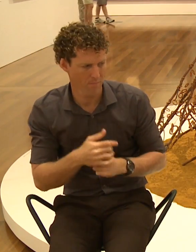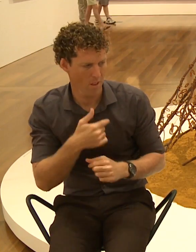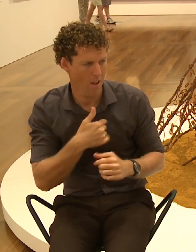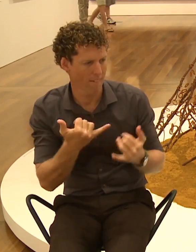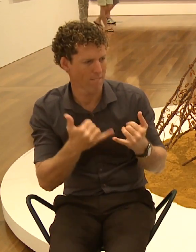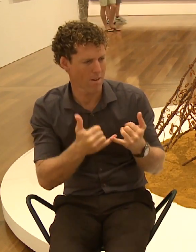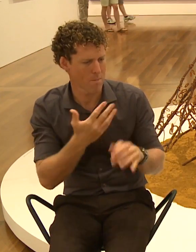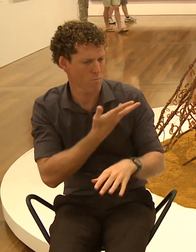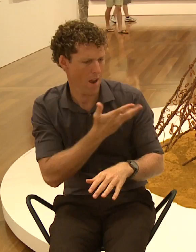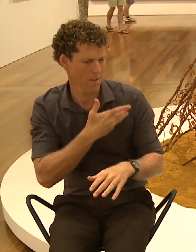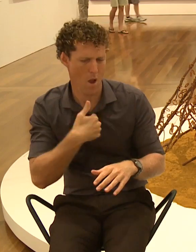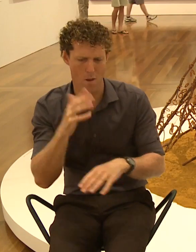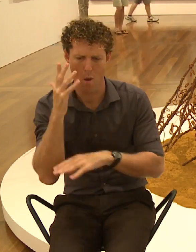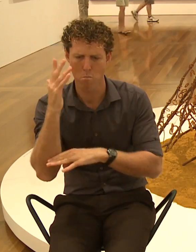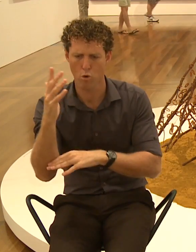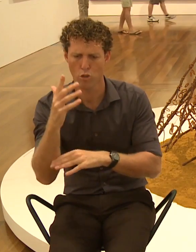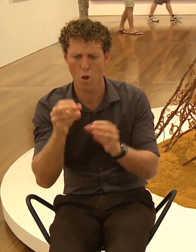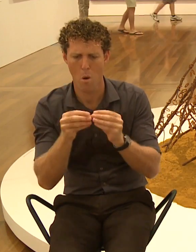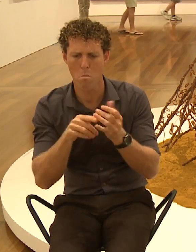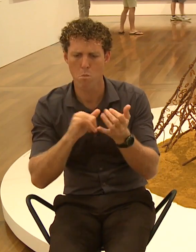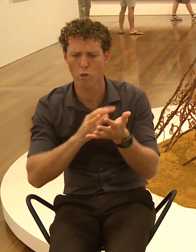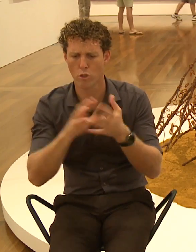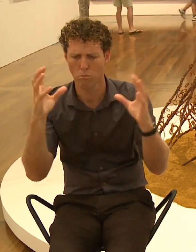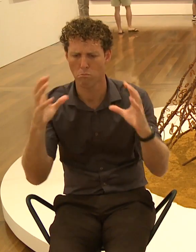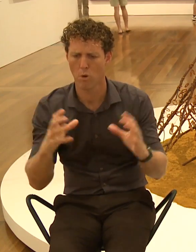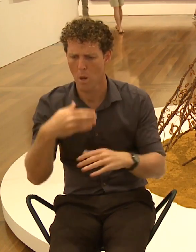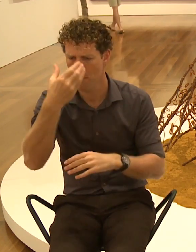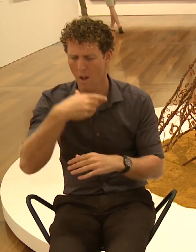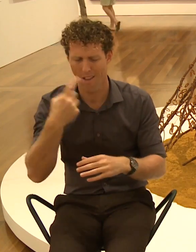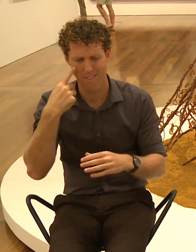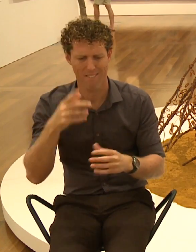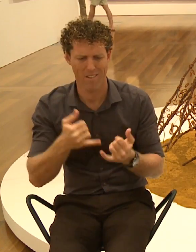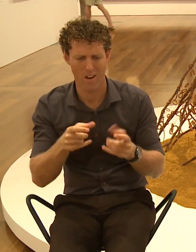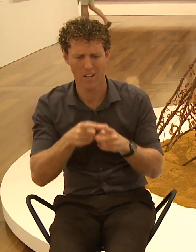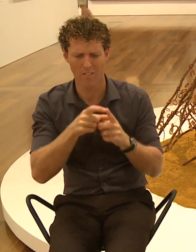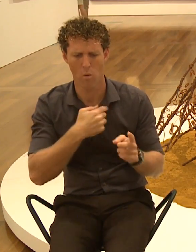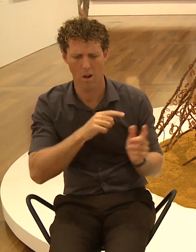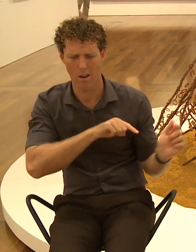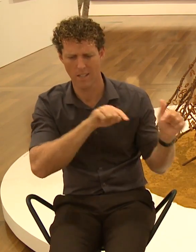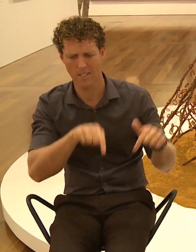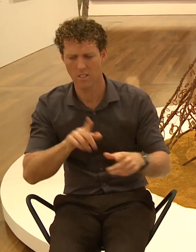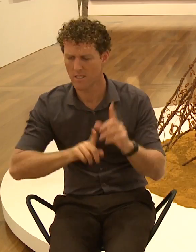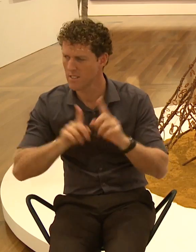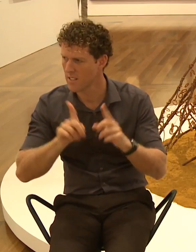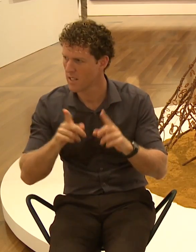very proud of that. And I always find it quite difficult when I come to the city, because